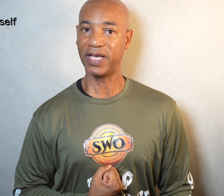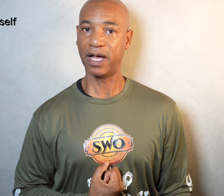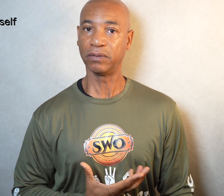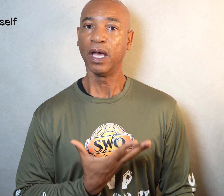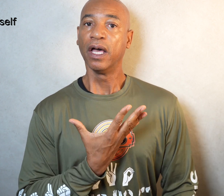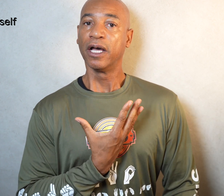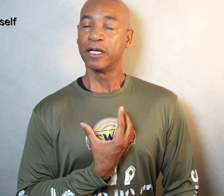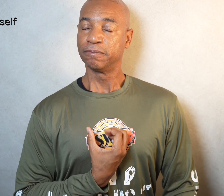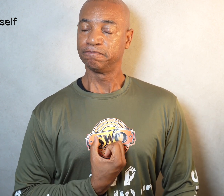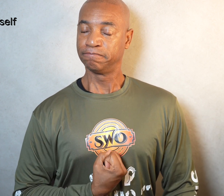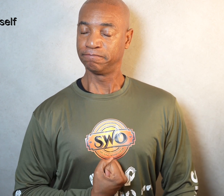down.